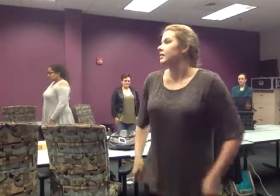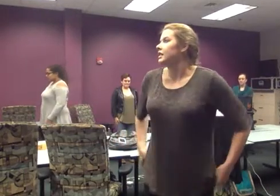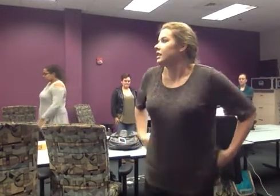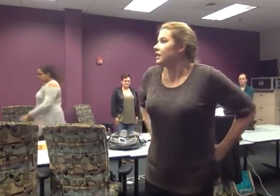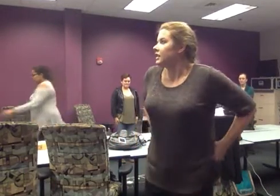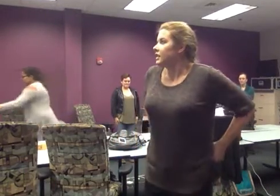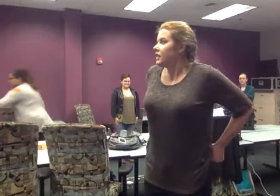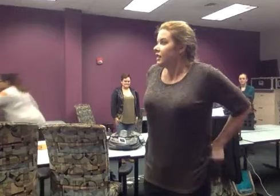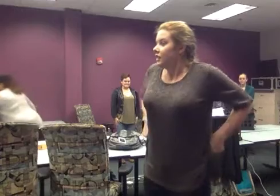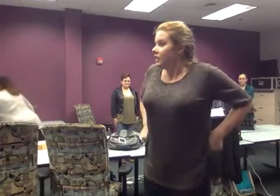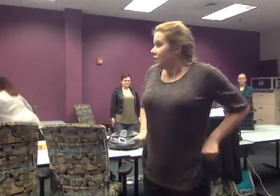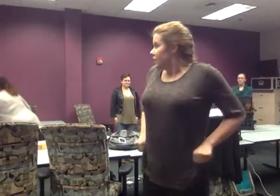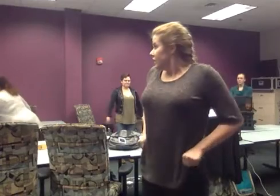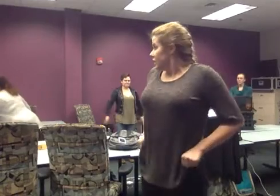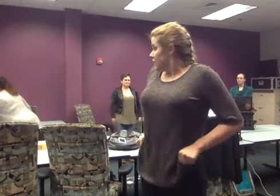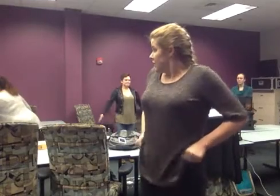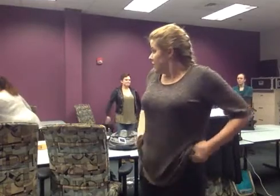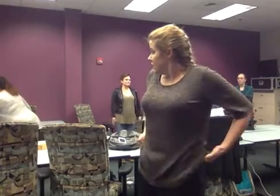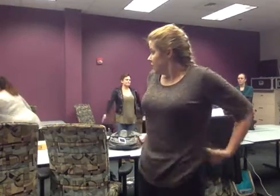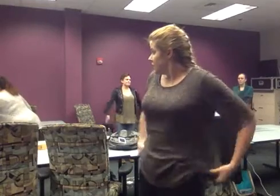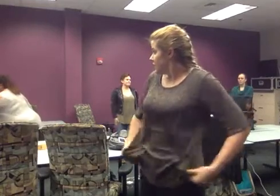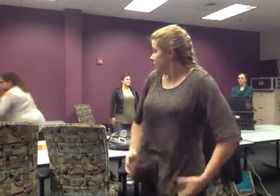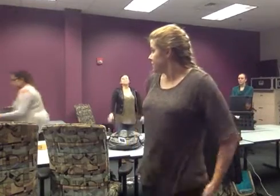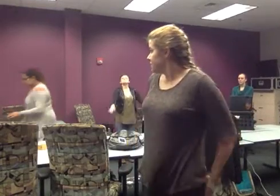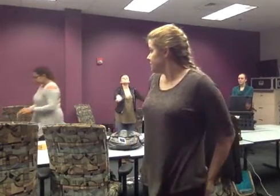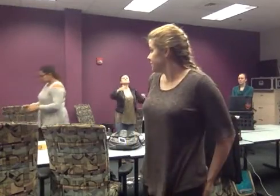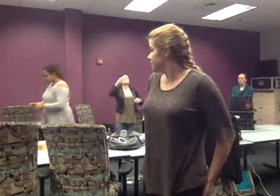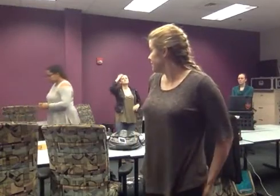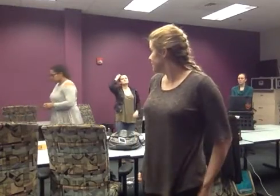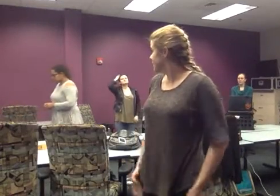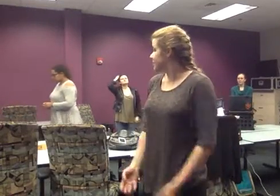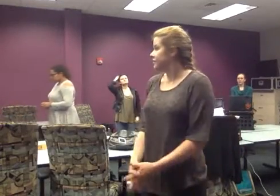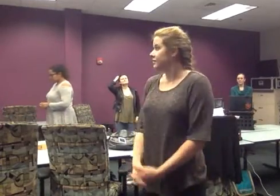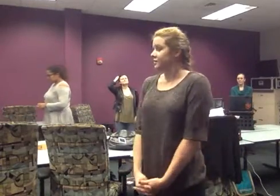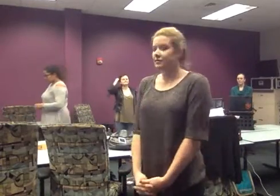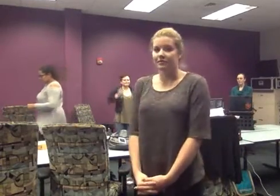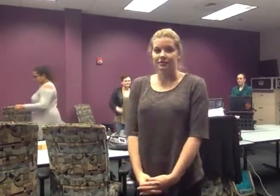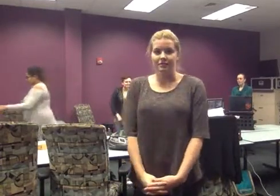English to sign. Imagine the video camera is the deaf student. Good luck.